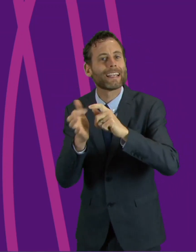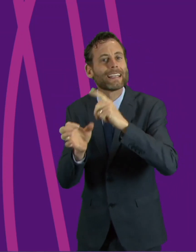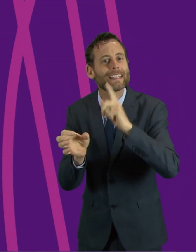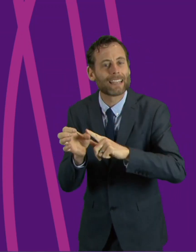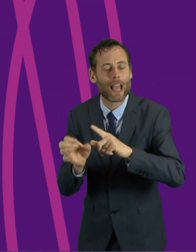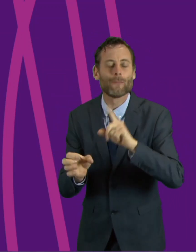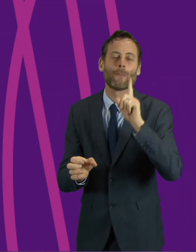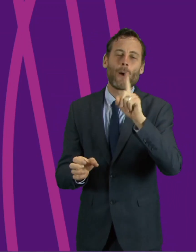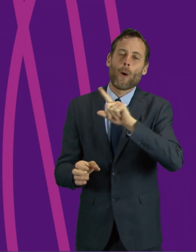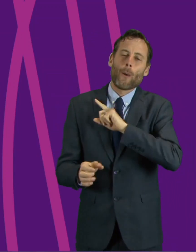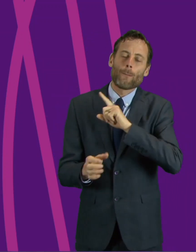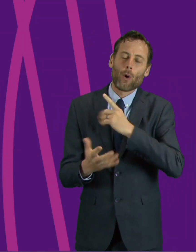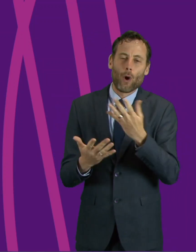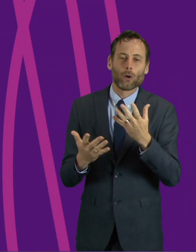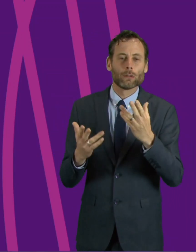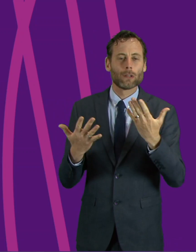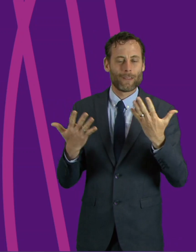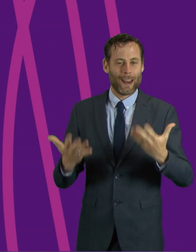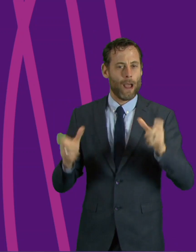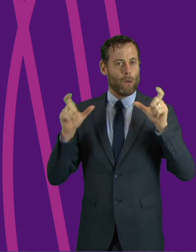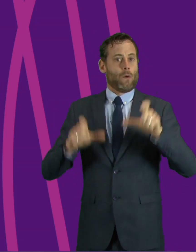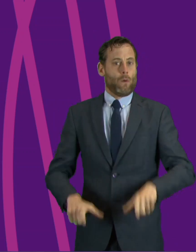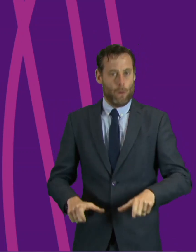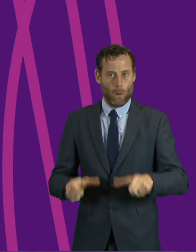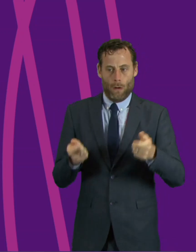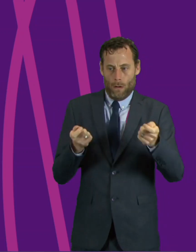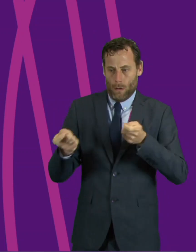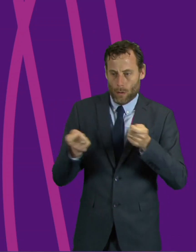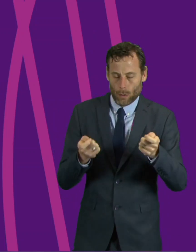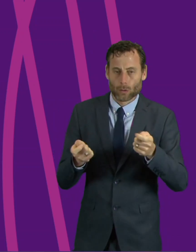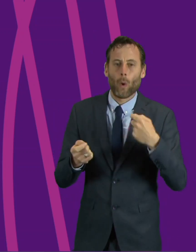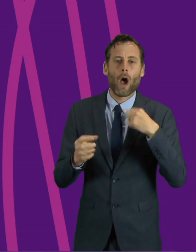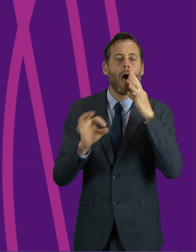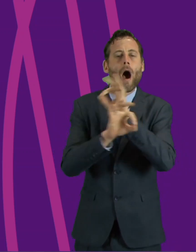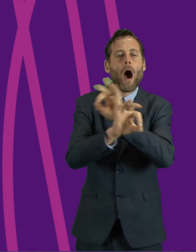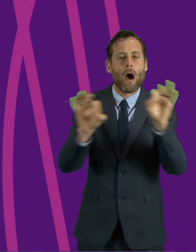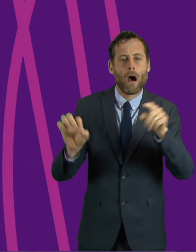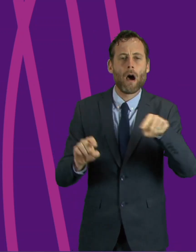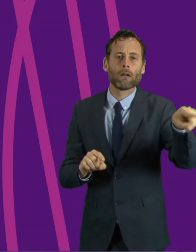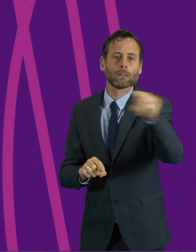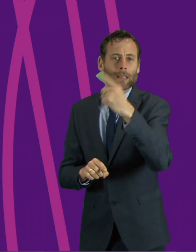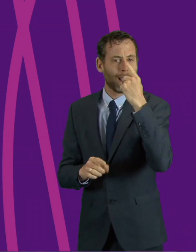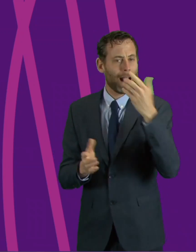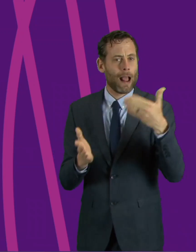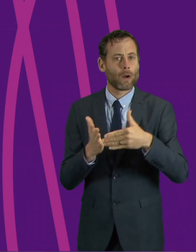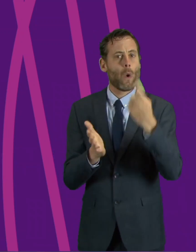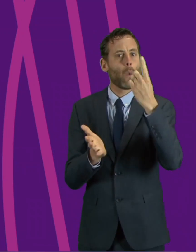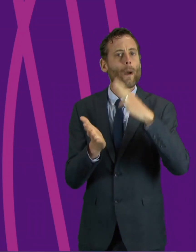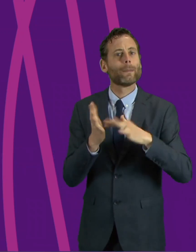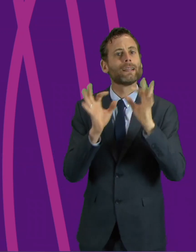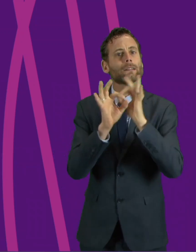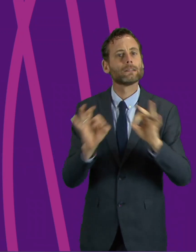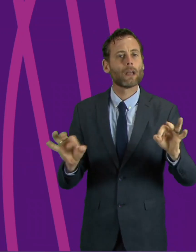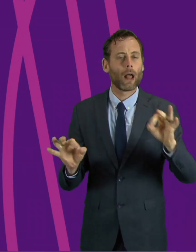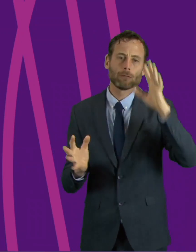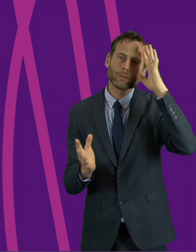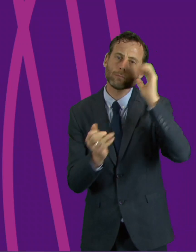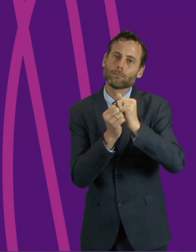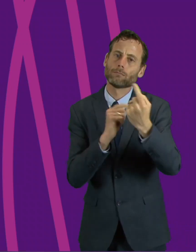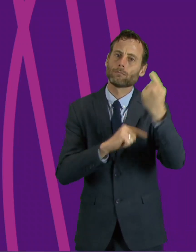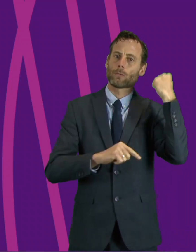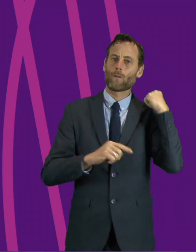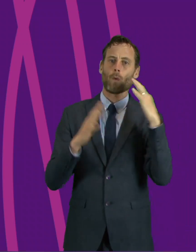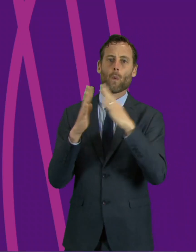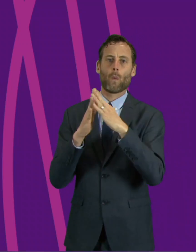I wonder if colleagues would join me in observing 1 minute's silence to remember all of those who suffered, who fought and died in that horrific